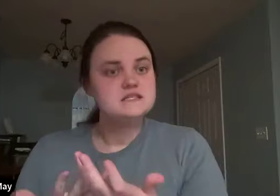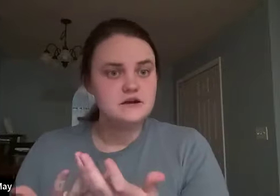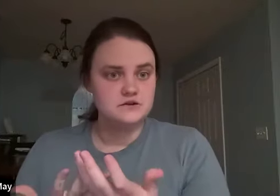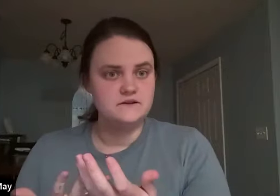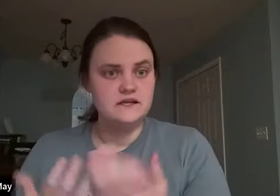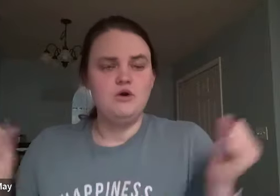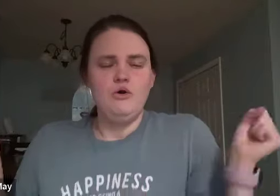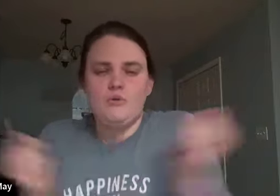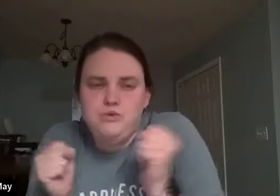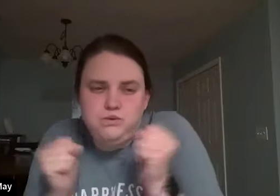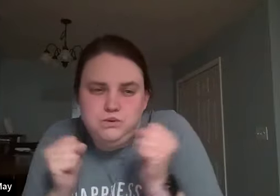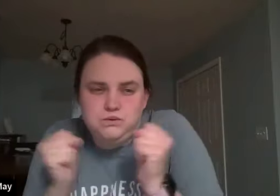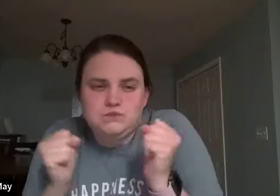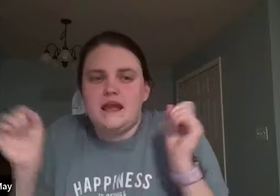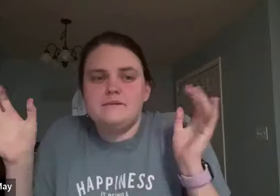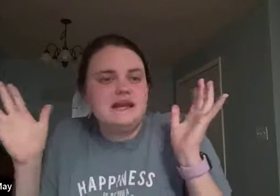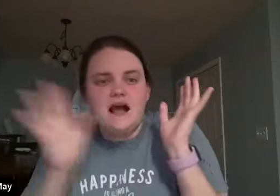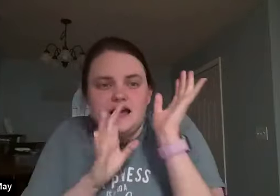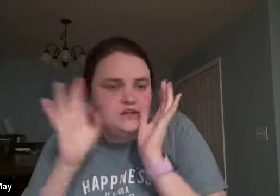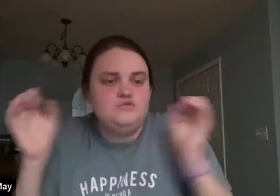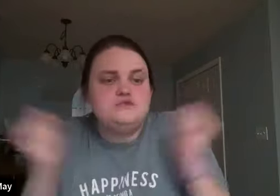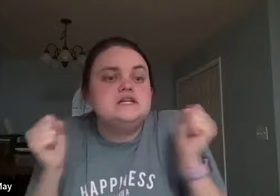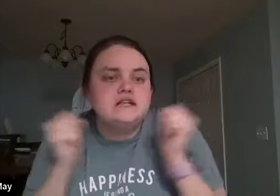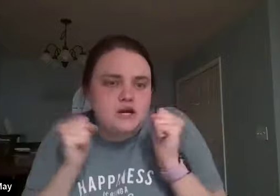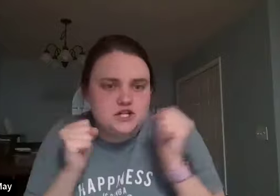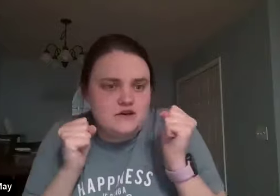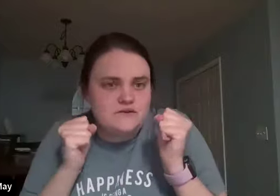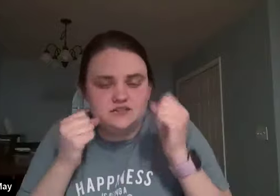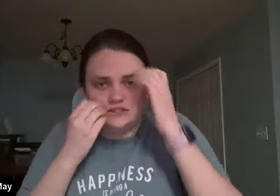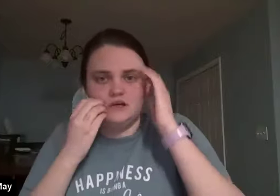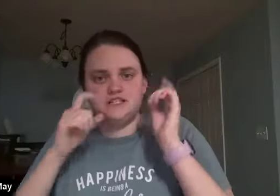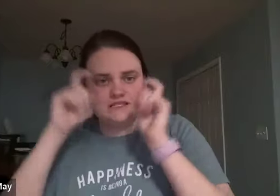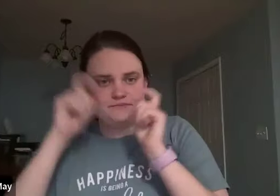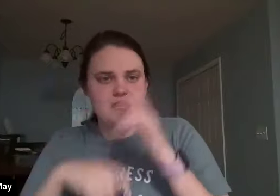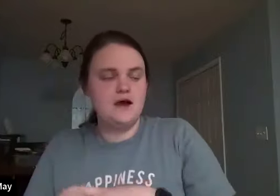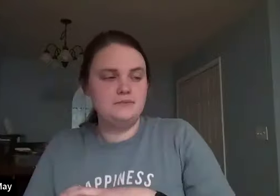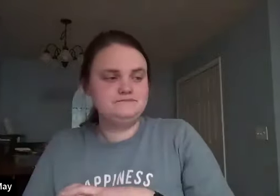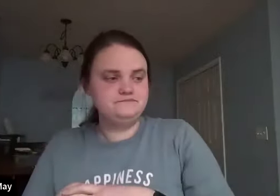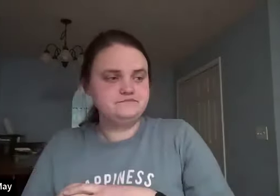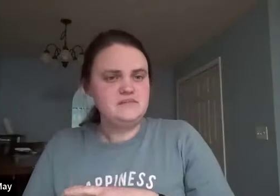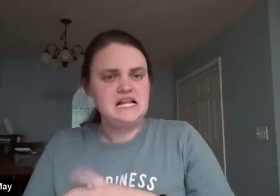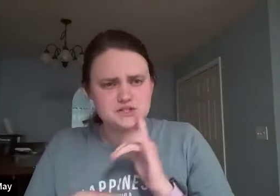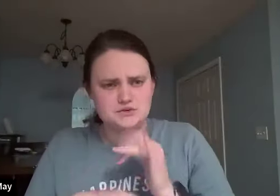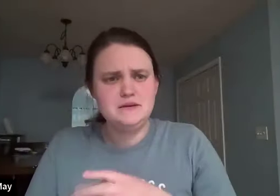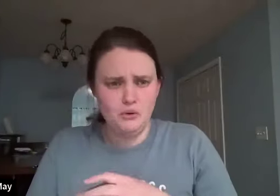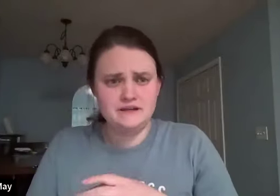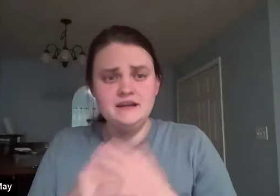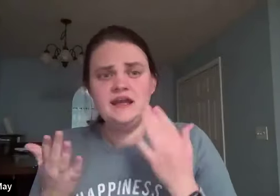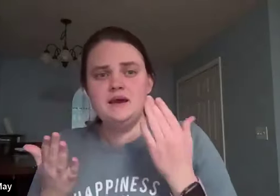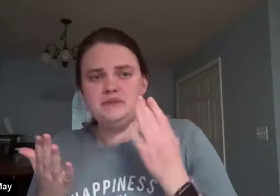how you're feeling. Like, I mean, you really want to show those facial expressions. It's really important